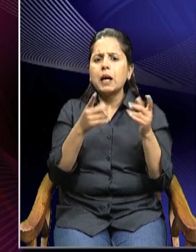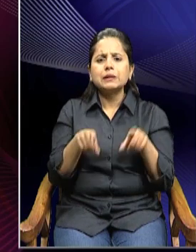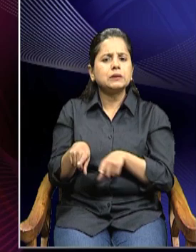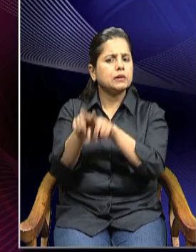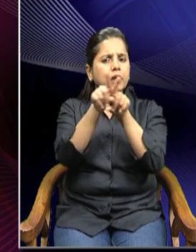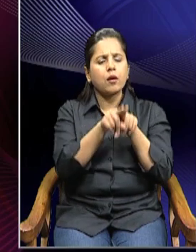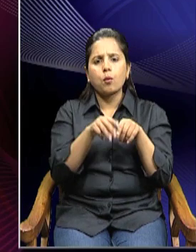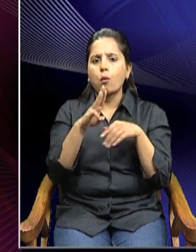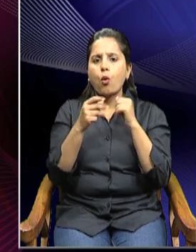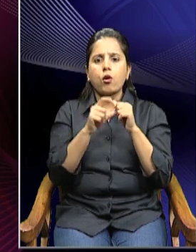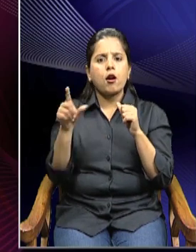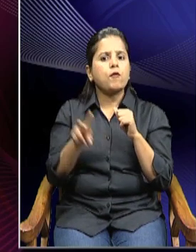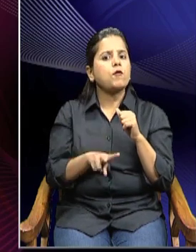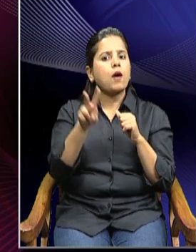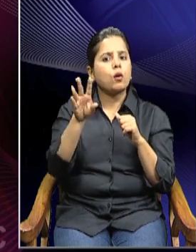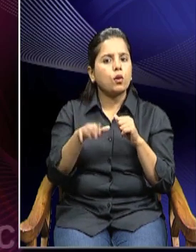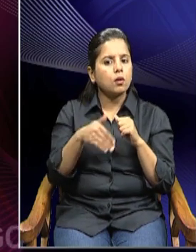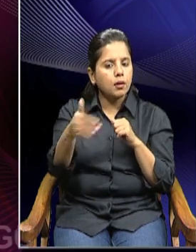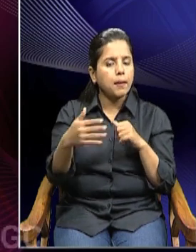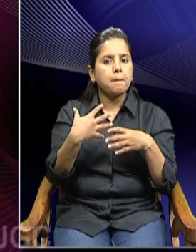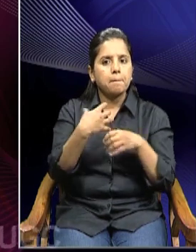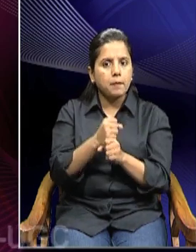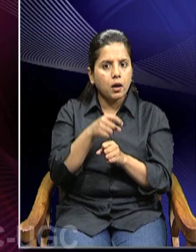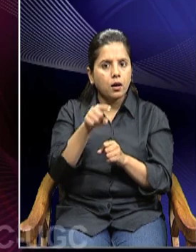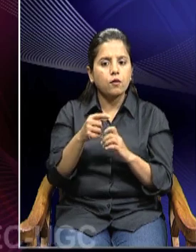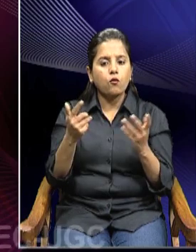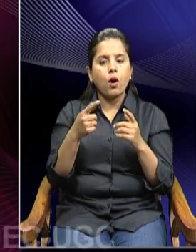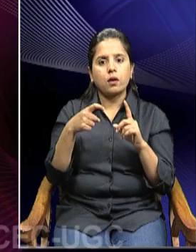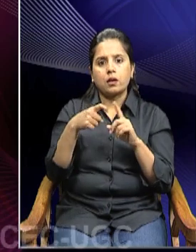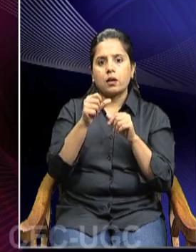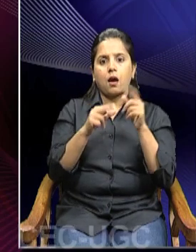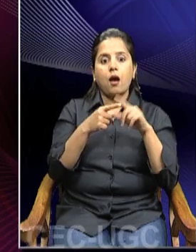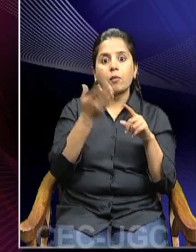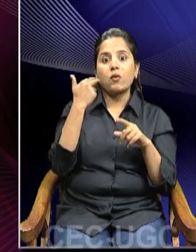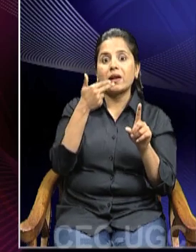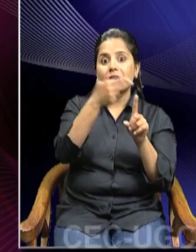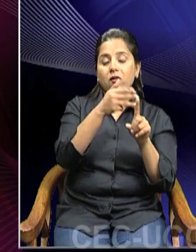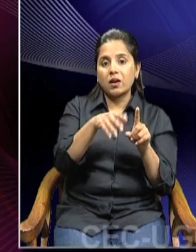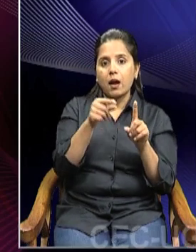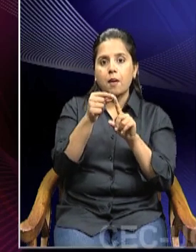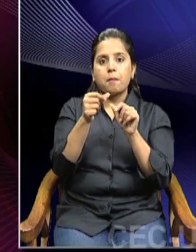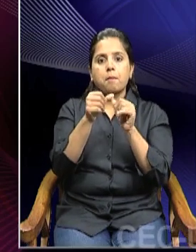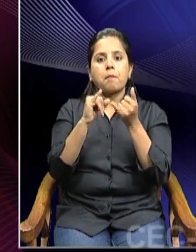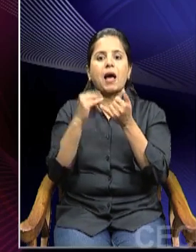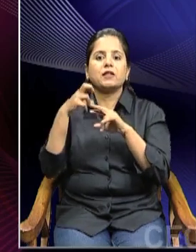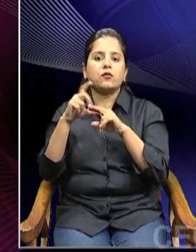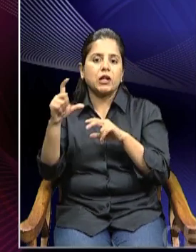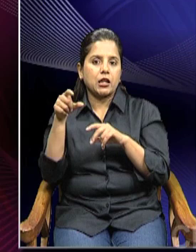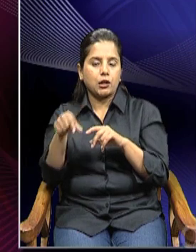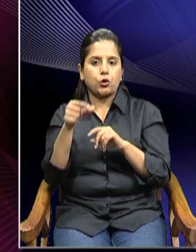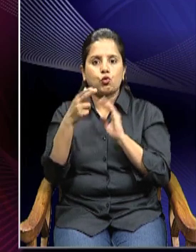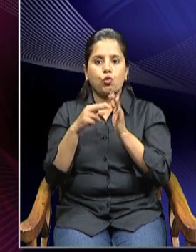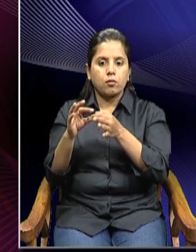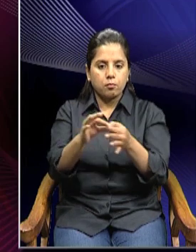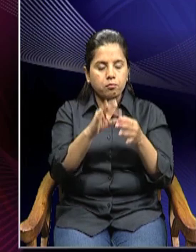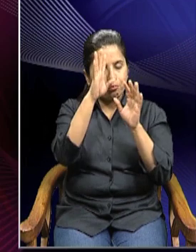moral values which lead to formation of what Kant once called Pacific Union, a zone of